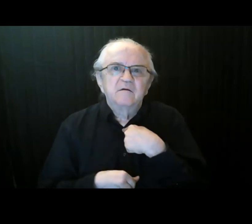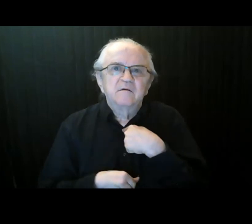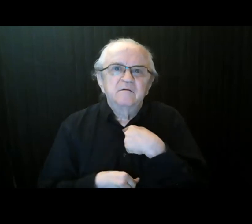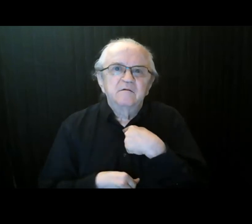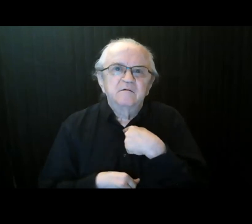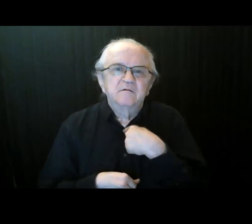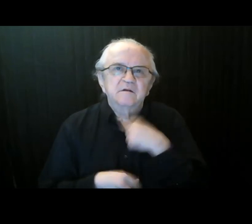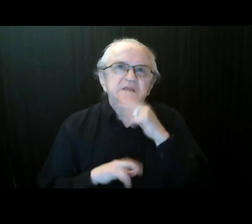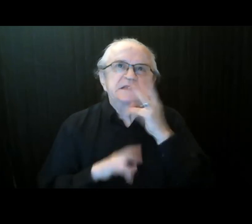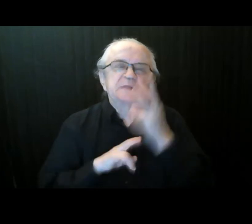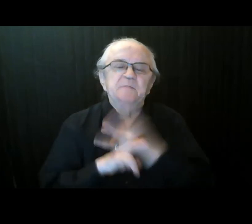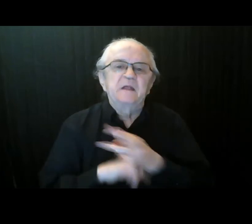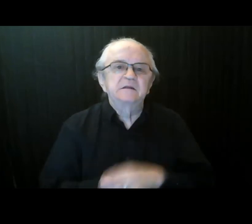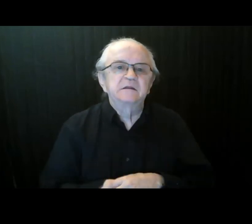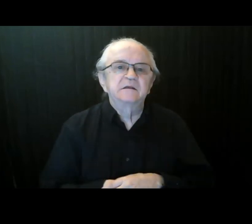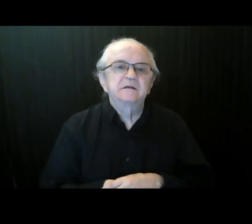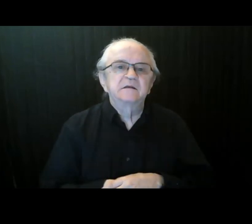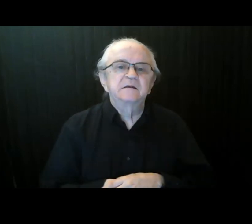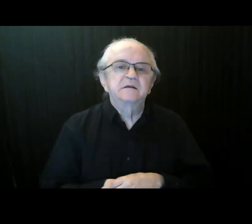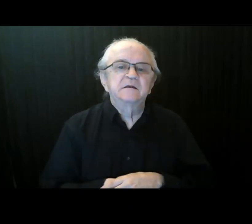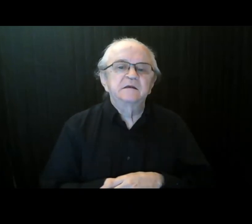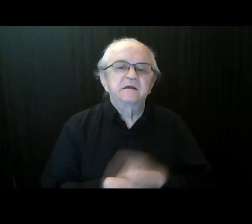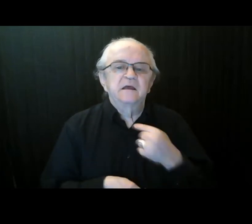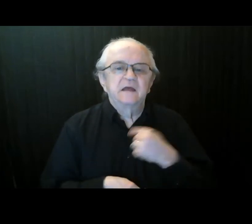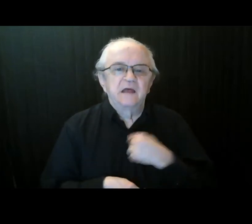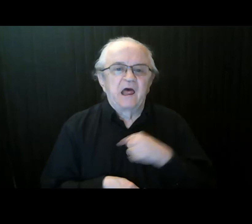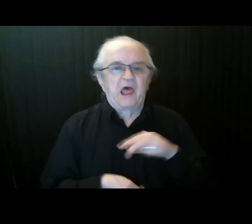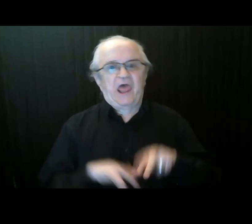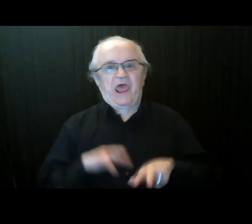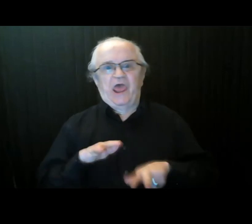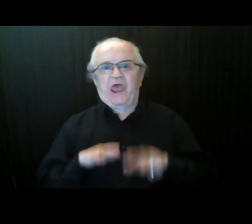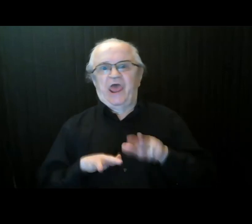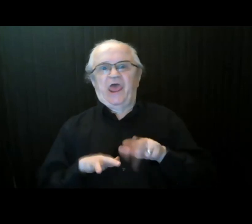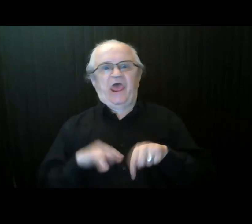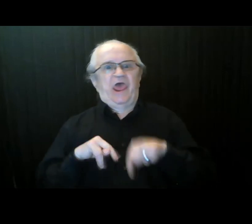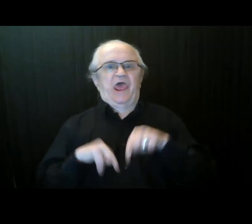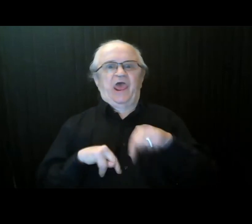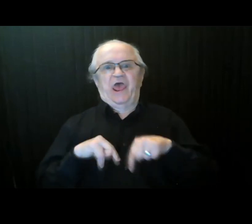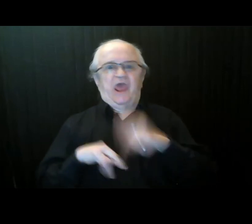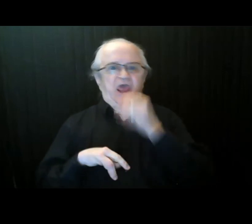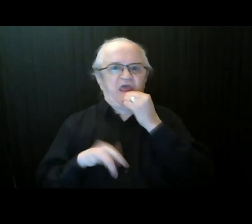about 6 months old. And I was a toddler before I had my first worm.